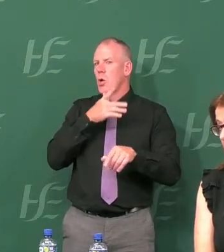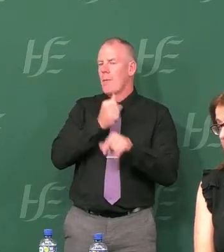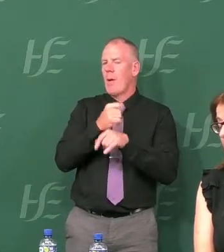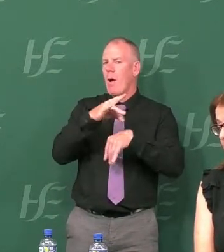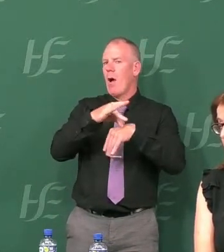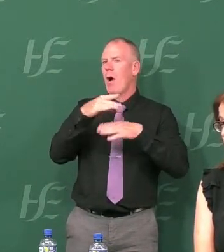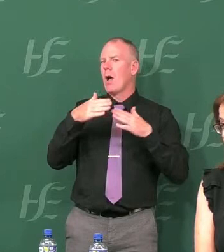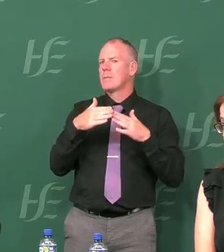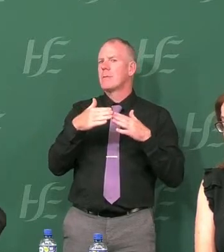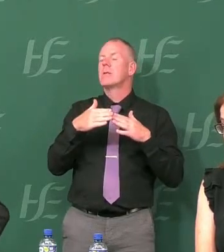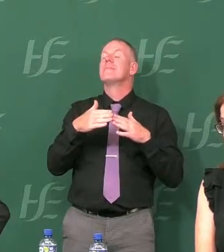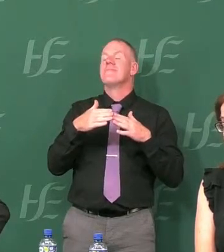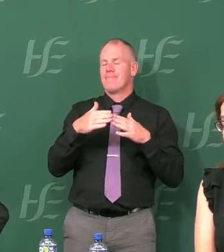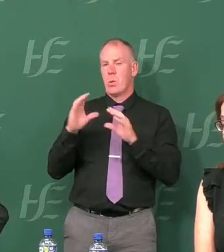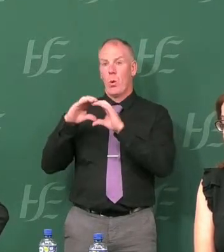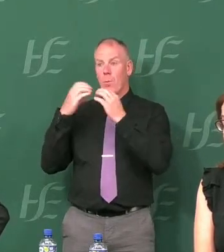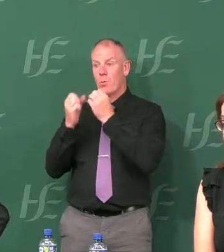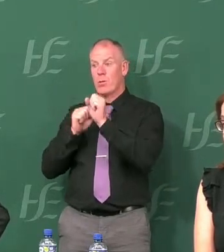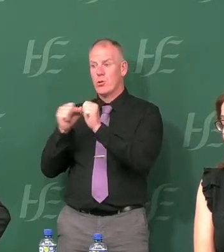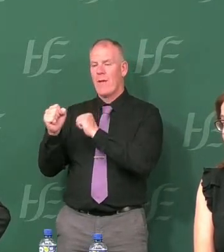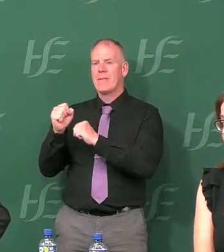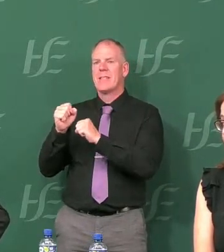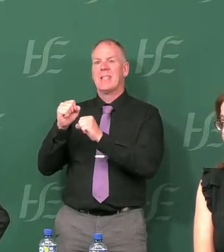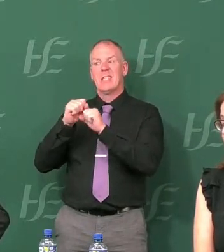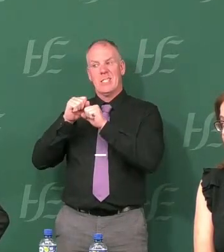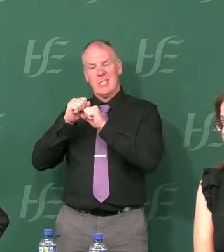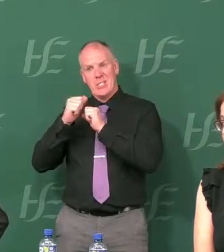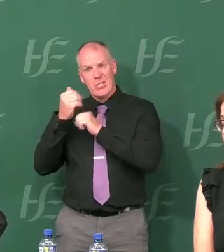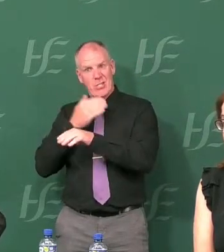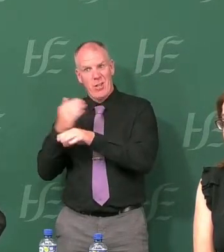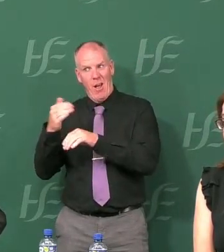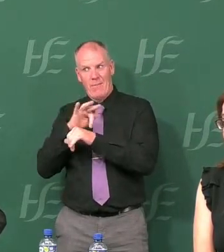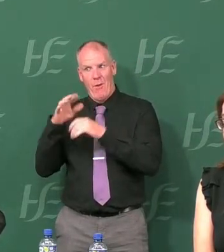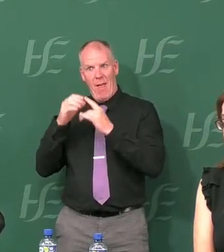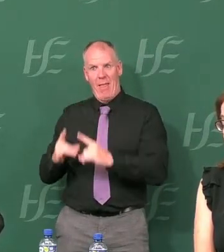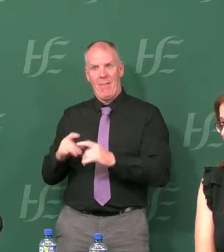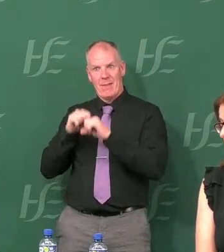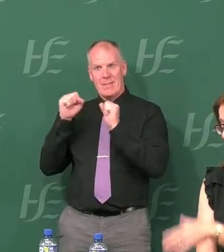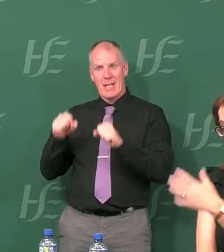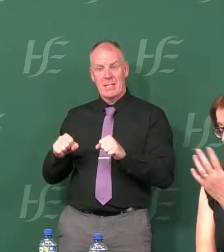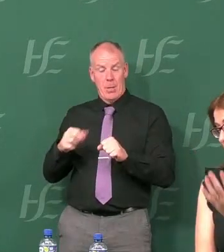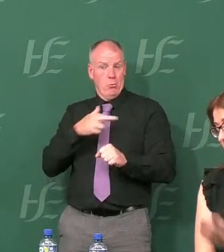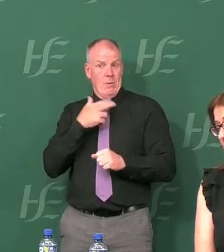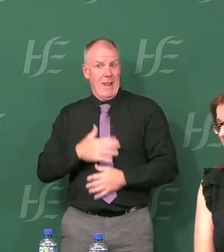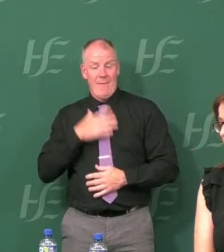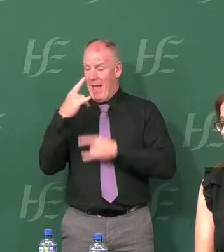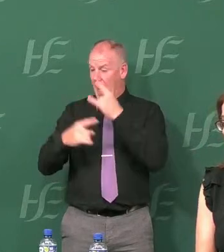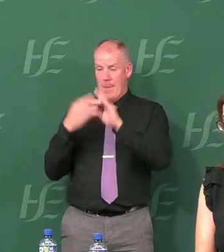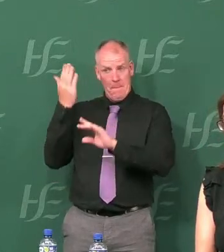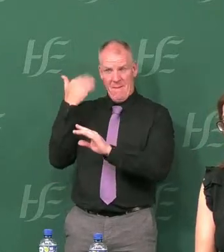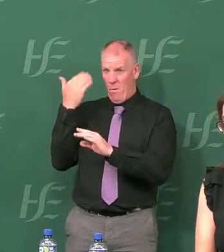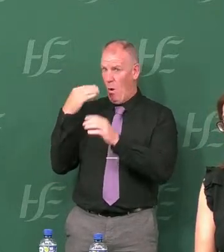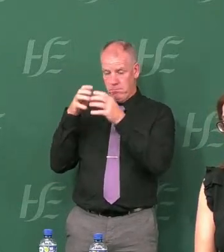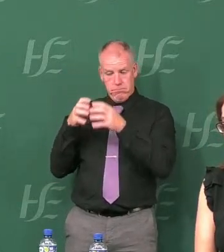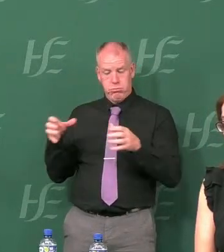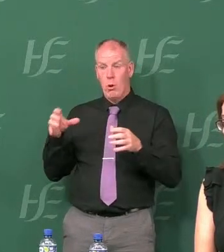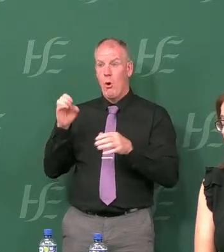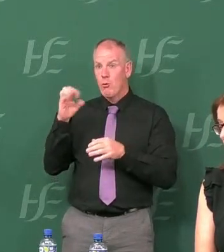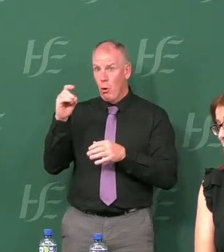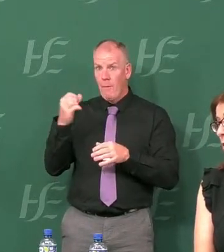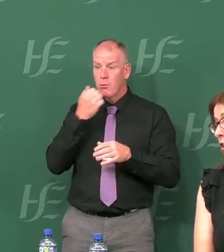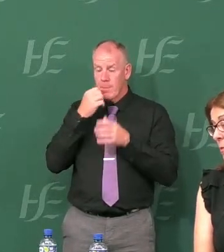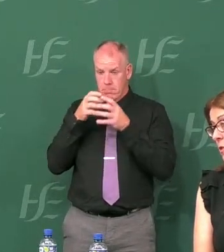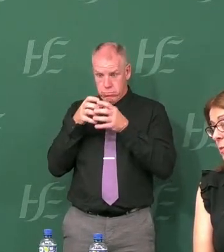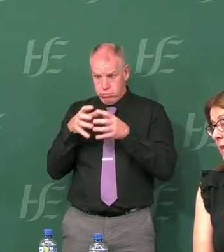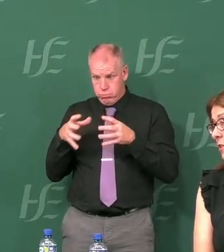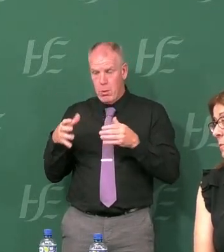system capacity starts with community services. And in reality, we did this in the previous surges, so as COVID was going up, we